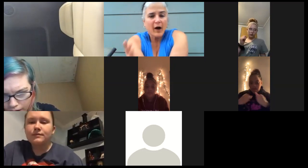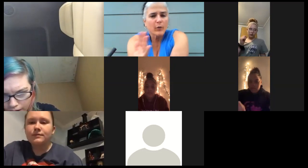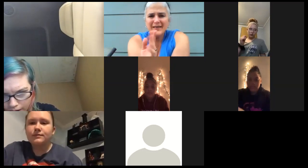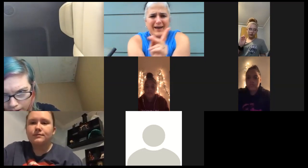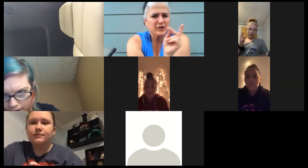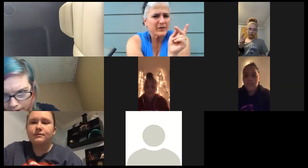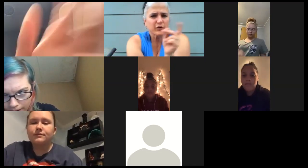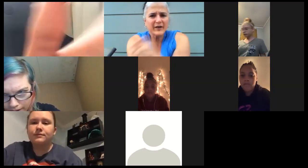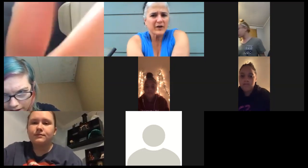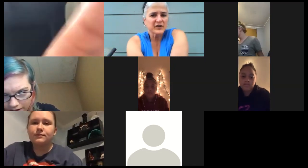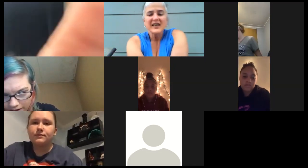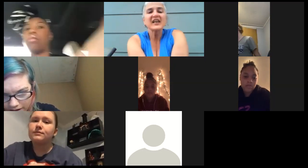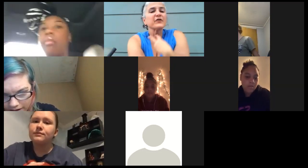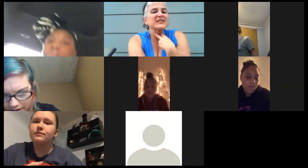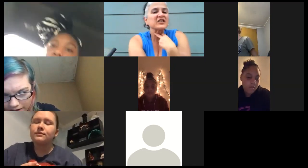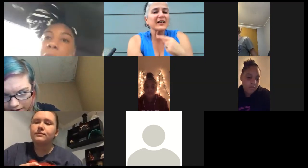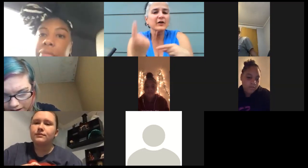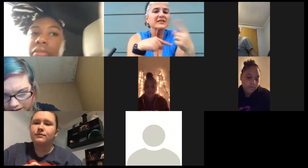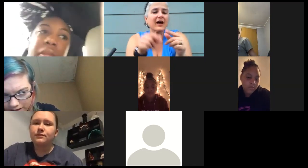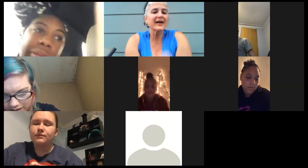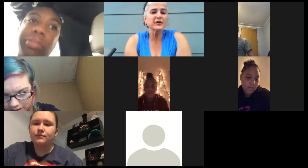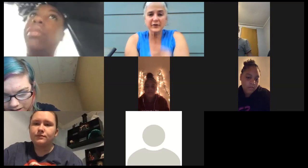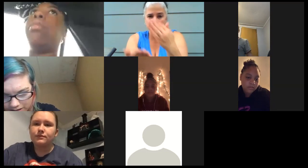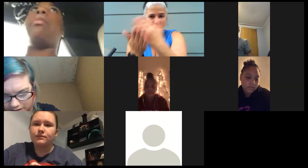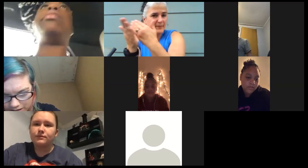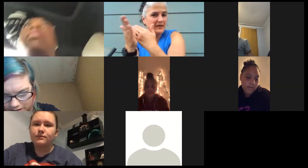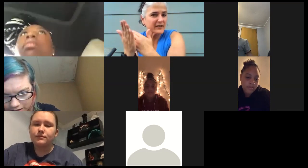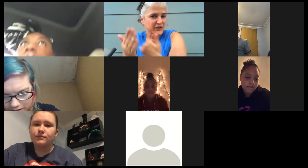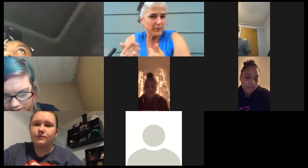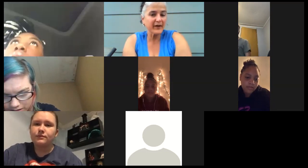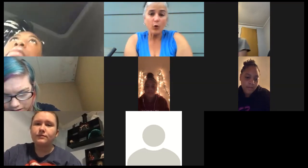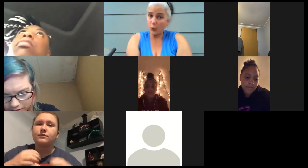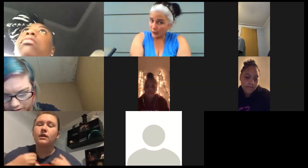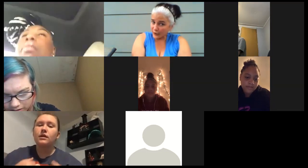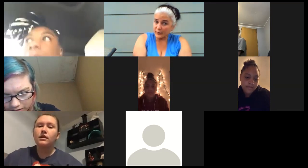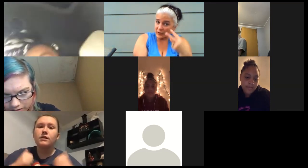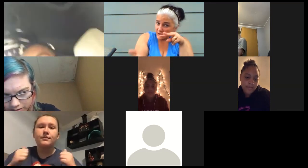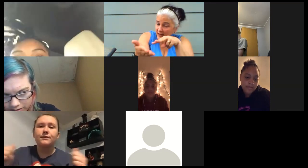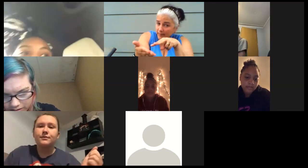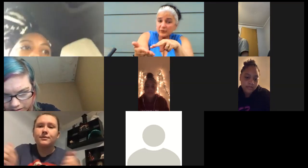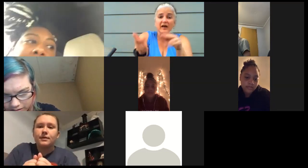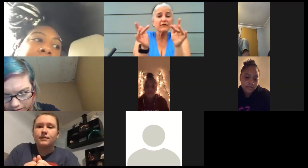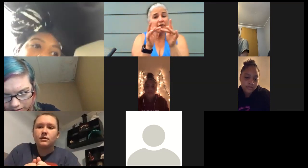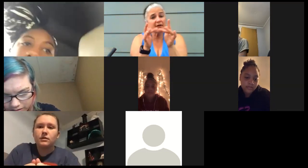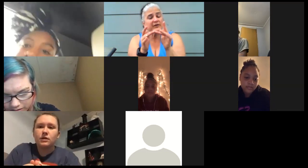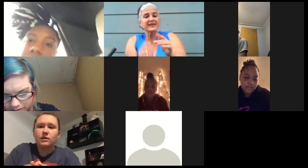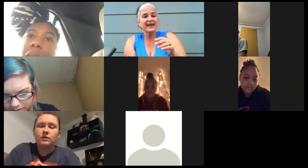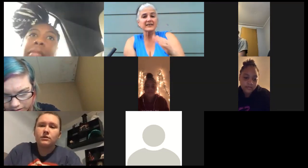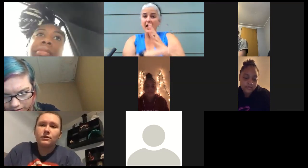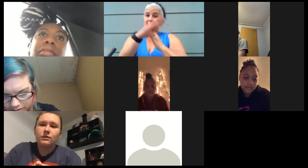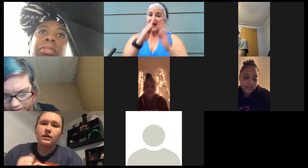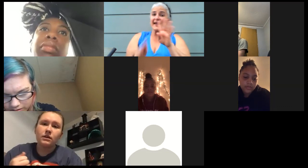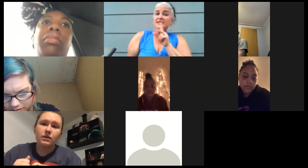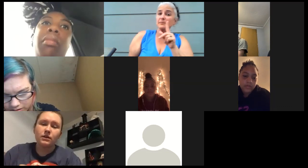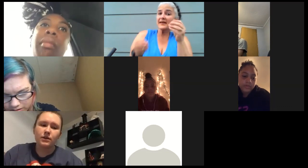That's a great. Always ask. Always great question. If you get stuck on a sign, you can either start keeping a list for me, or you can look it up yourself on the internet